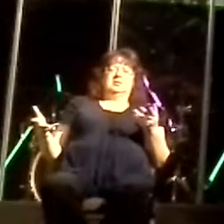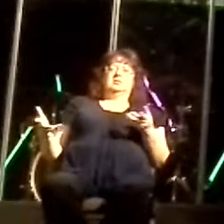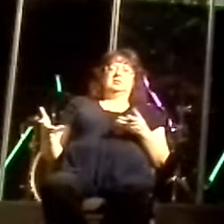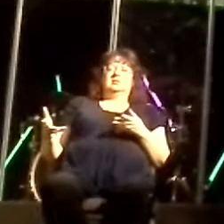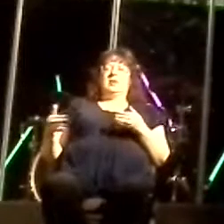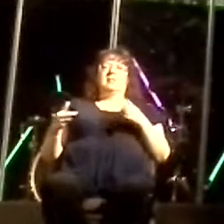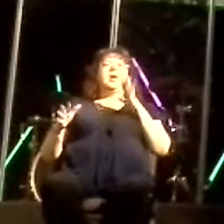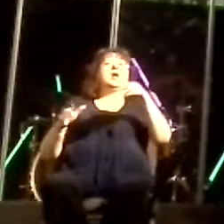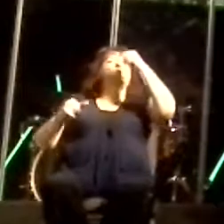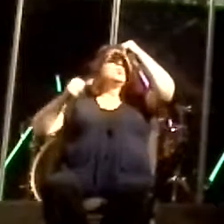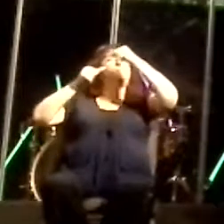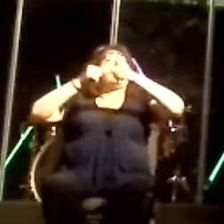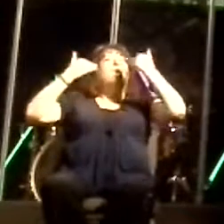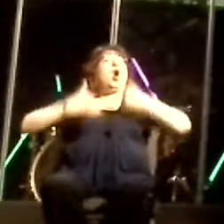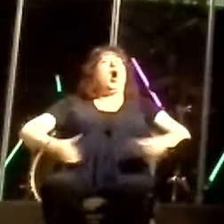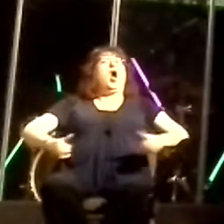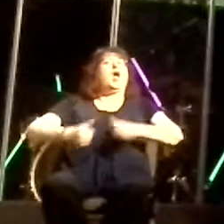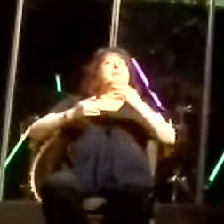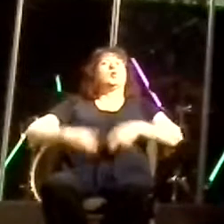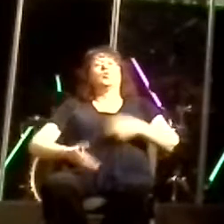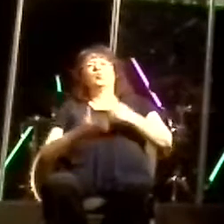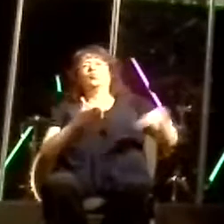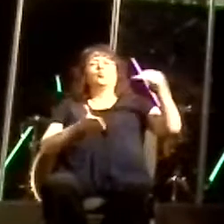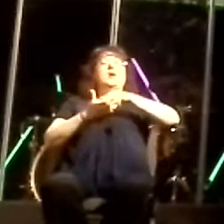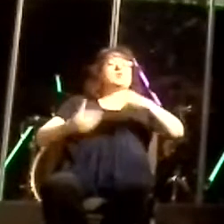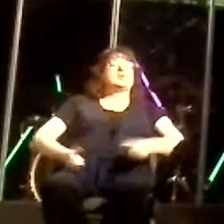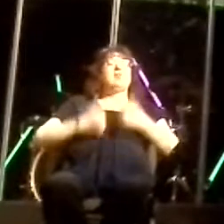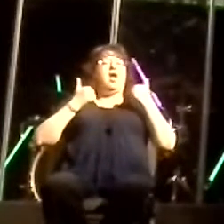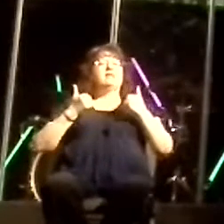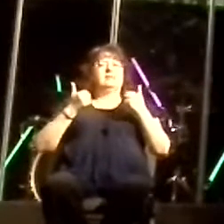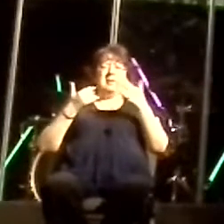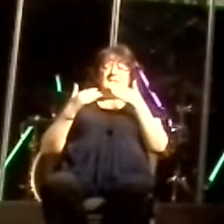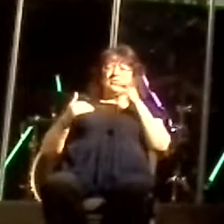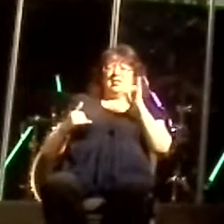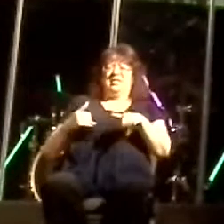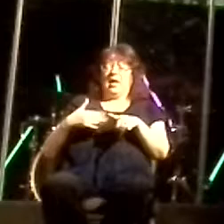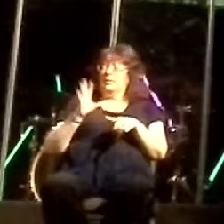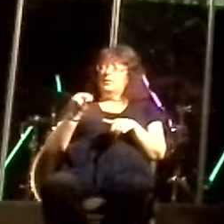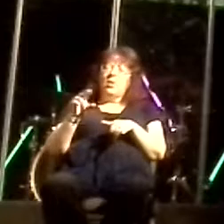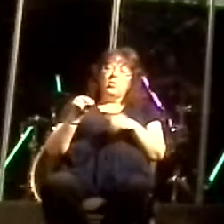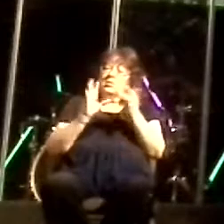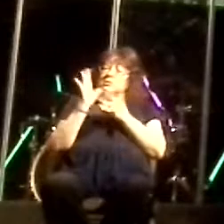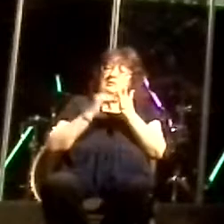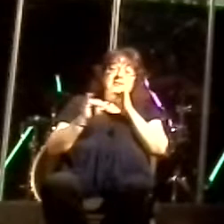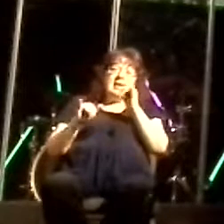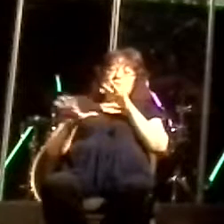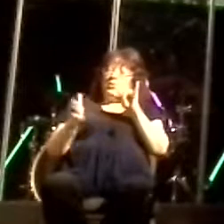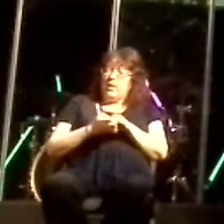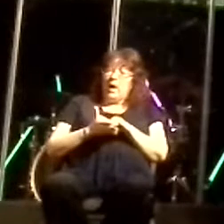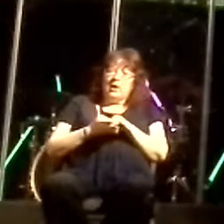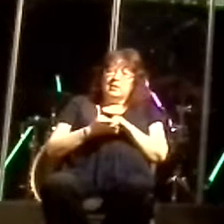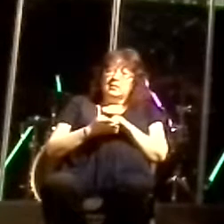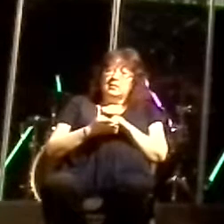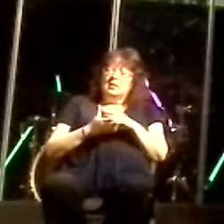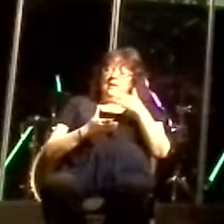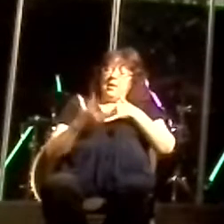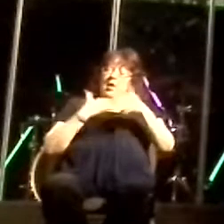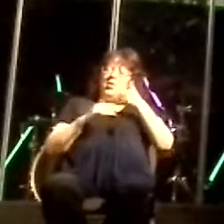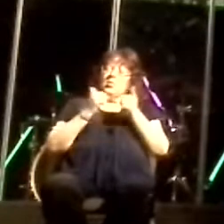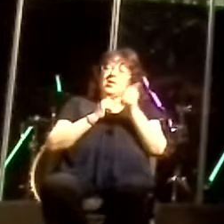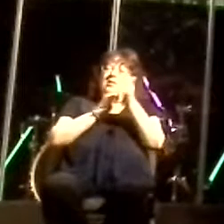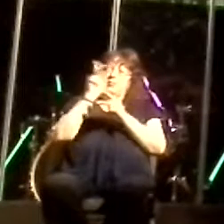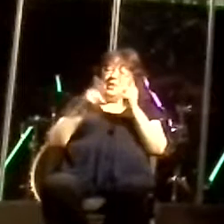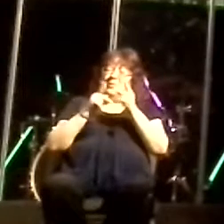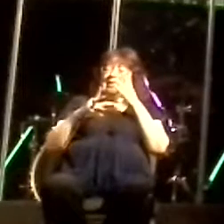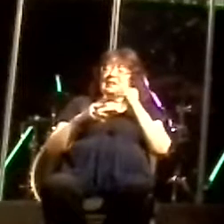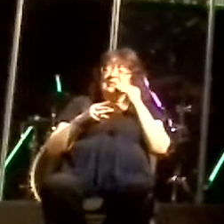with an elevated tone, "Remember, I am the resurrection and the life." That's not what Jesus does. And my interactions with